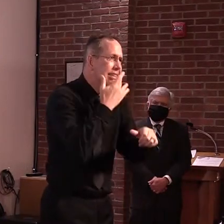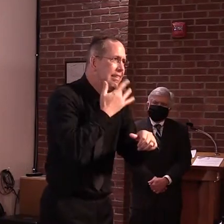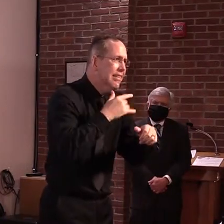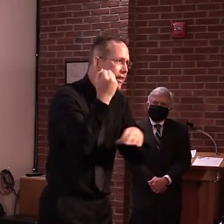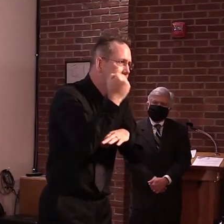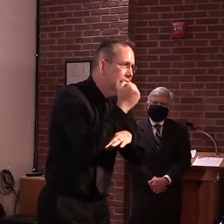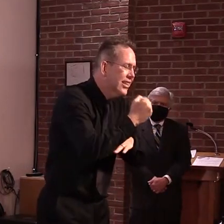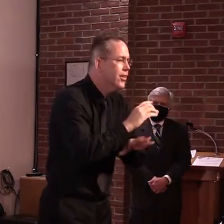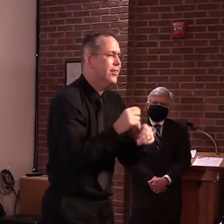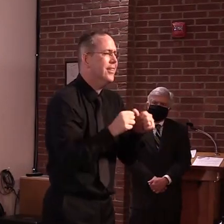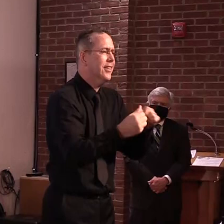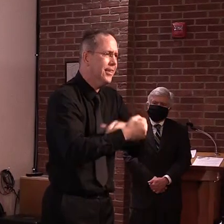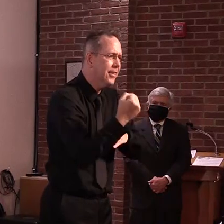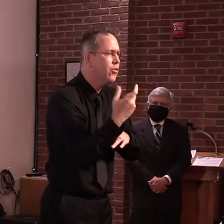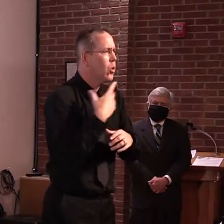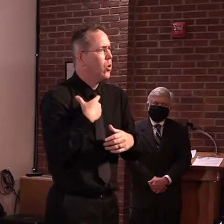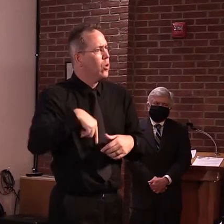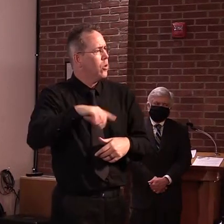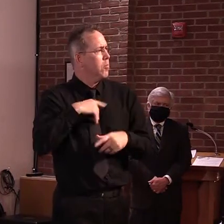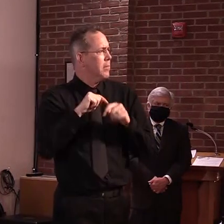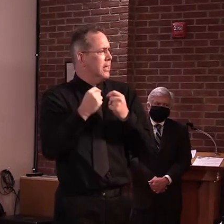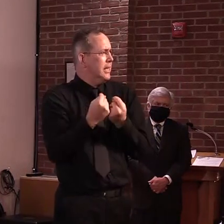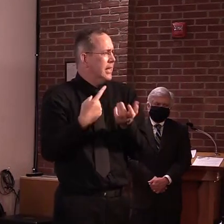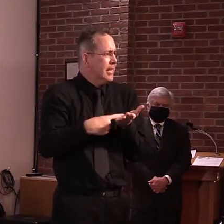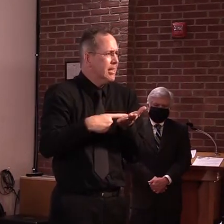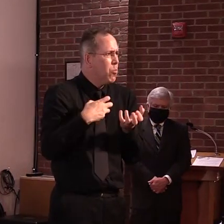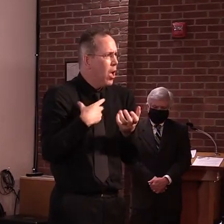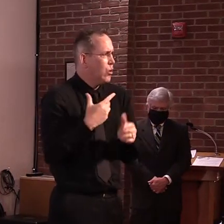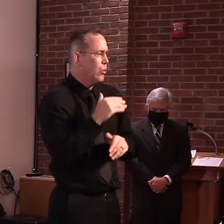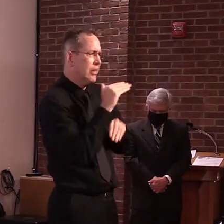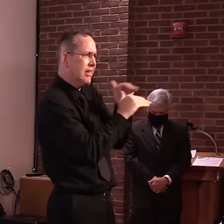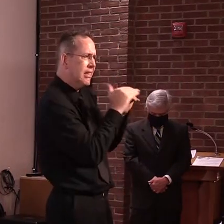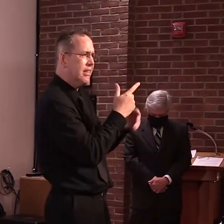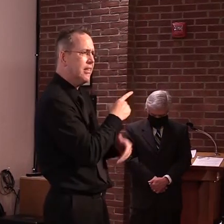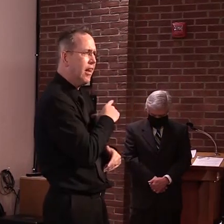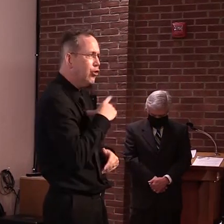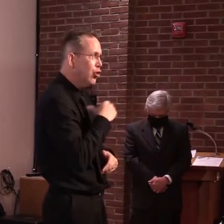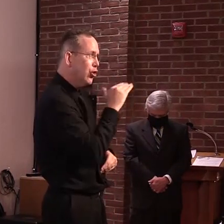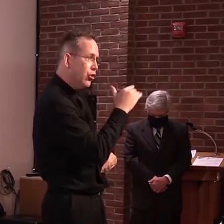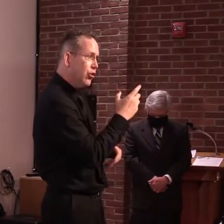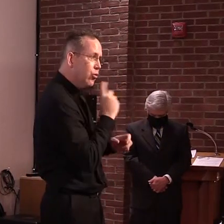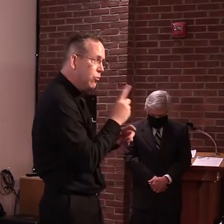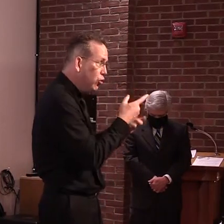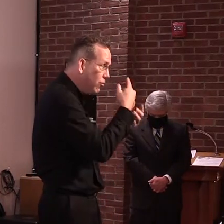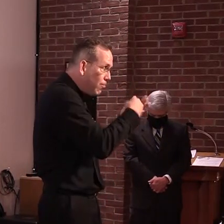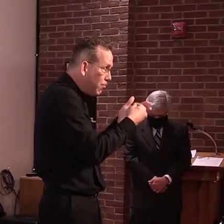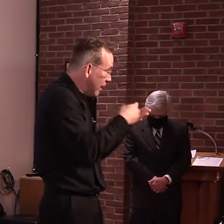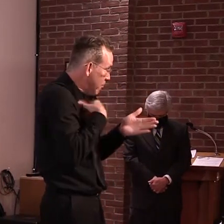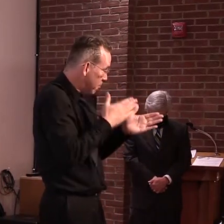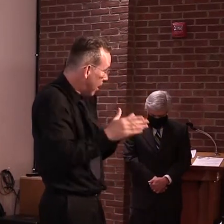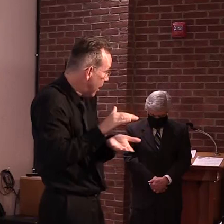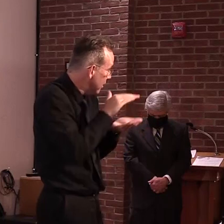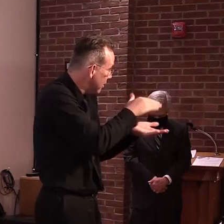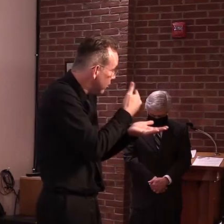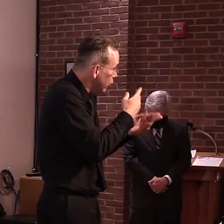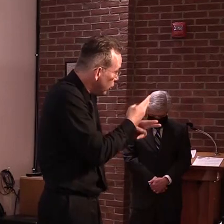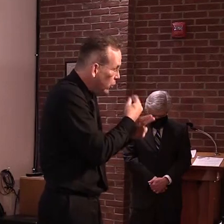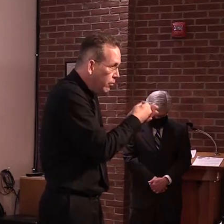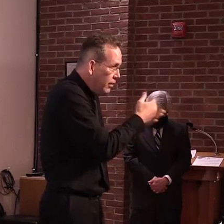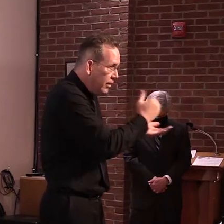questions and prepare so we can hit the ground running once it's fully passed. and get the money into the pockets of